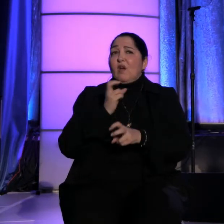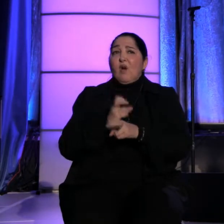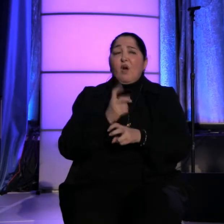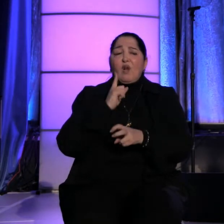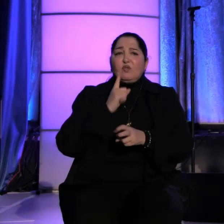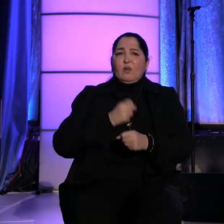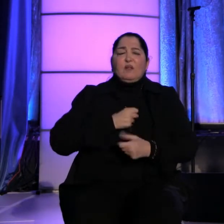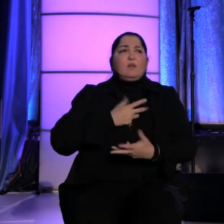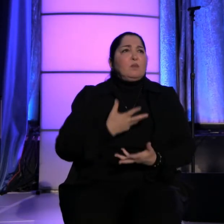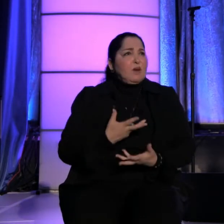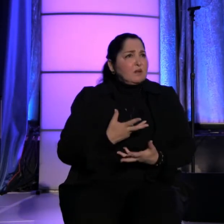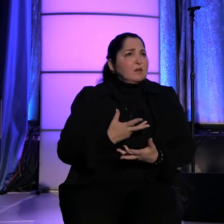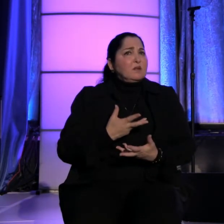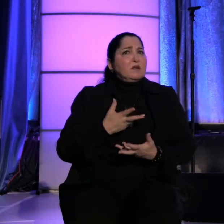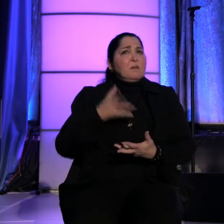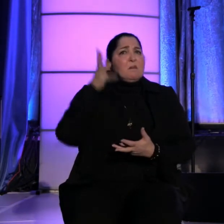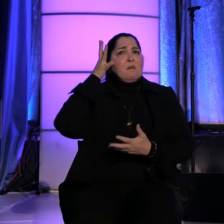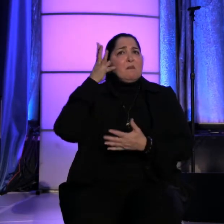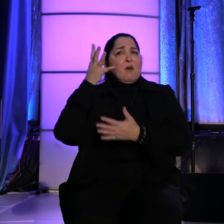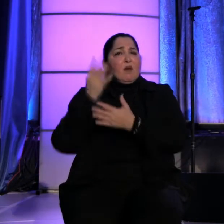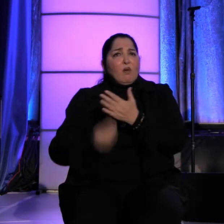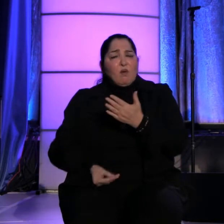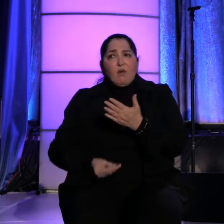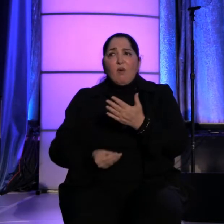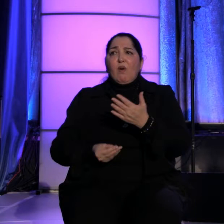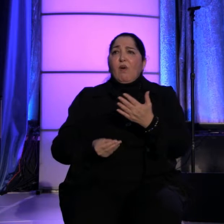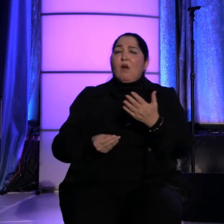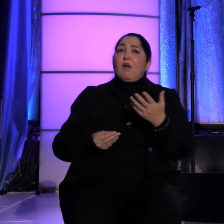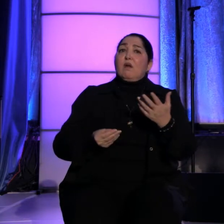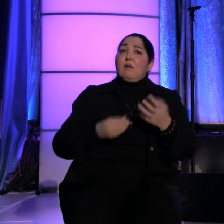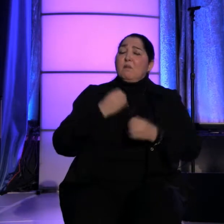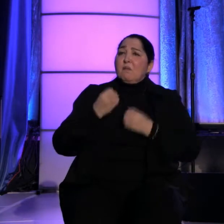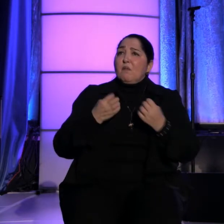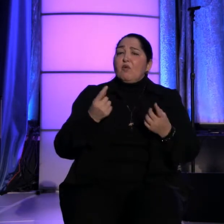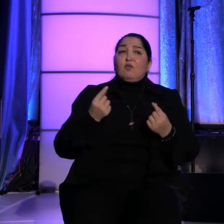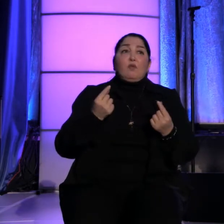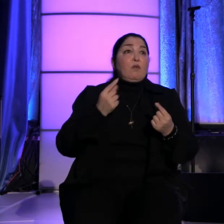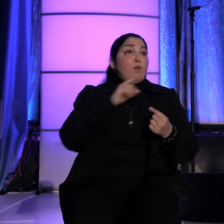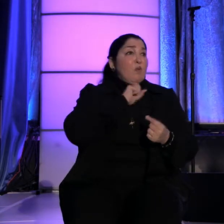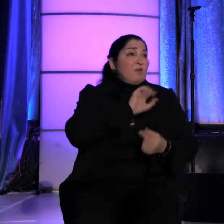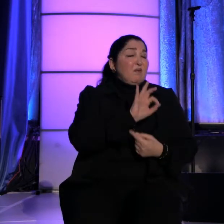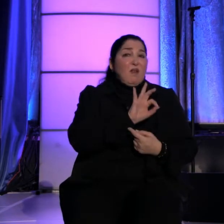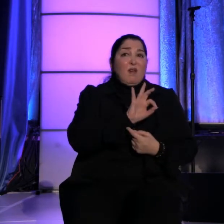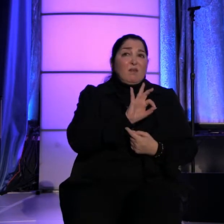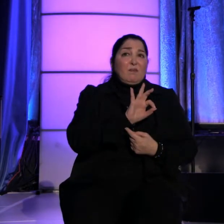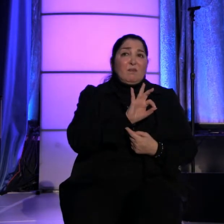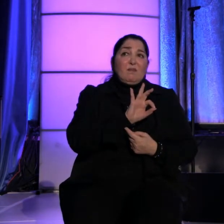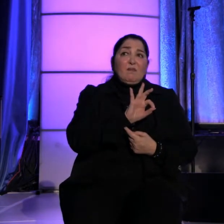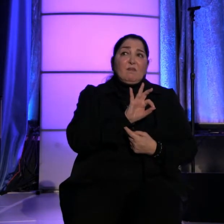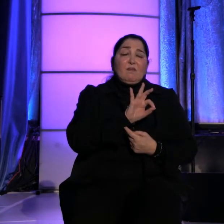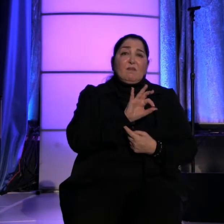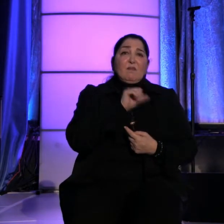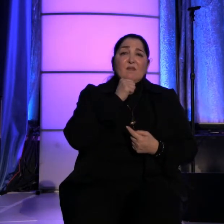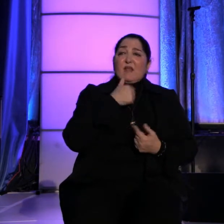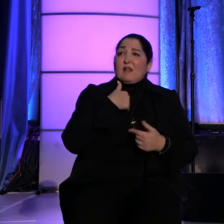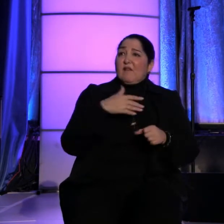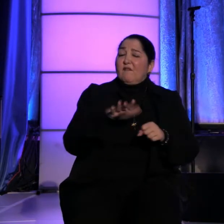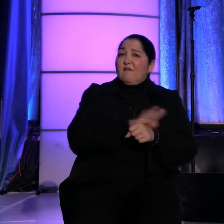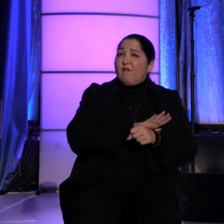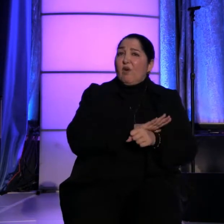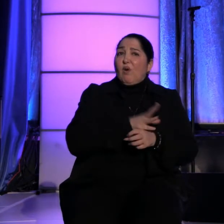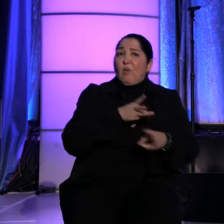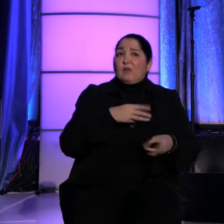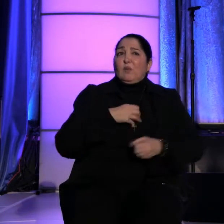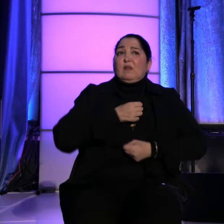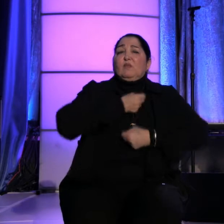for a 9-year-old, this loss might entail words and emotions that have not been fully developed yet, and